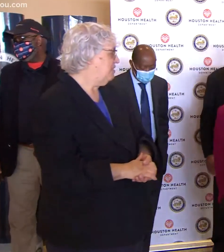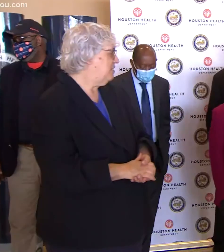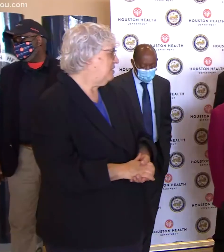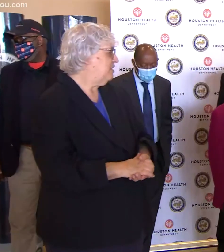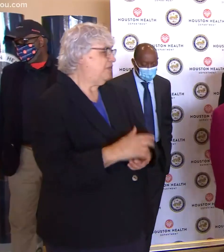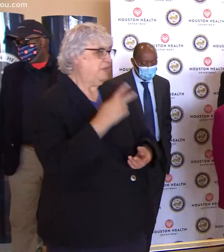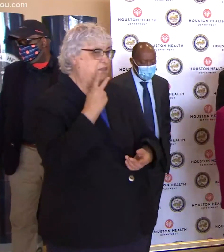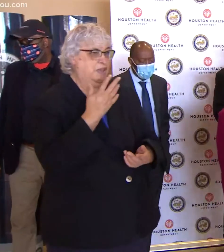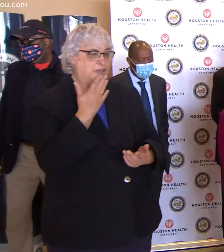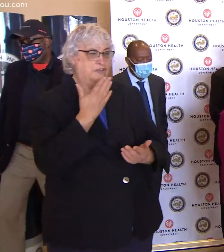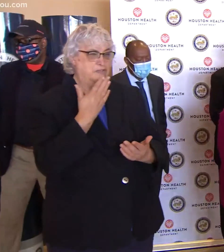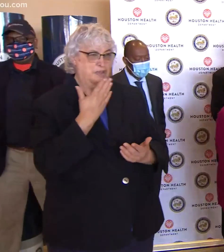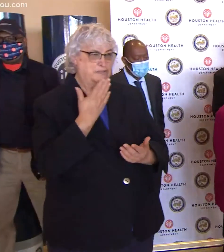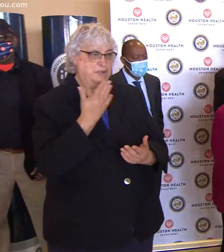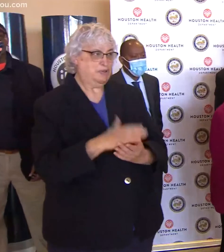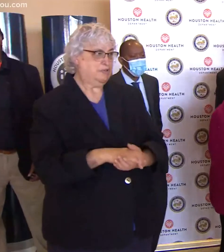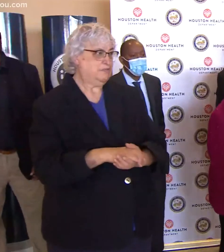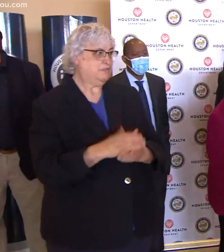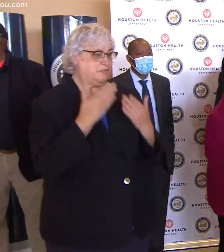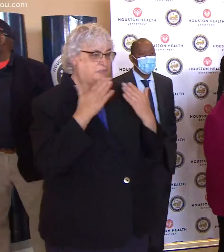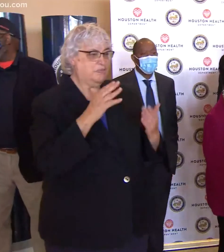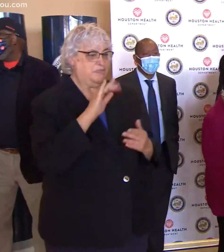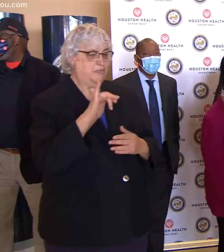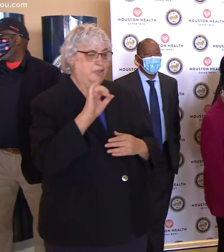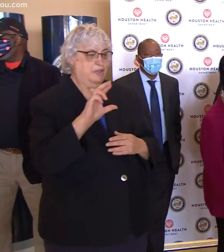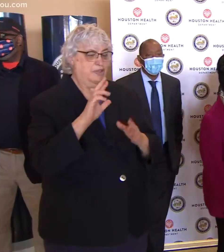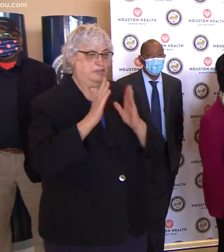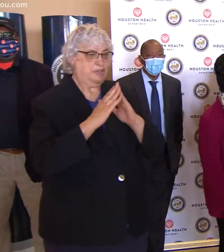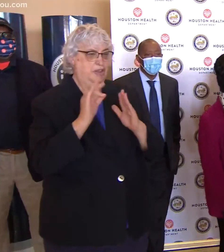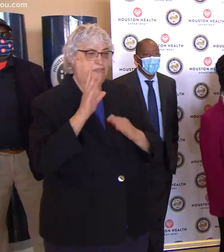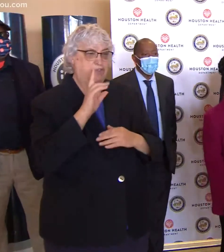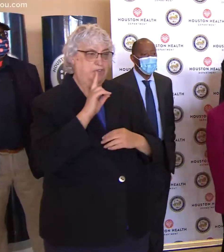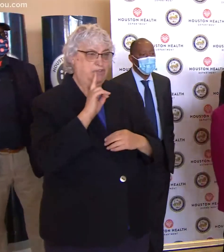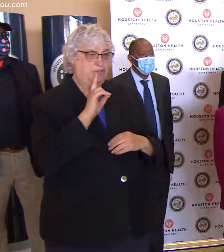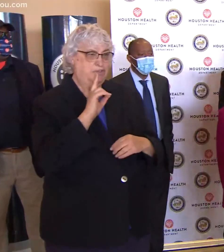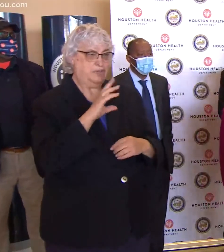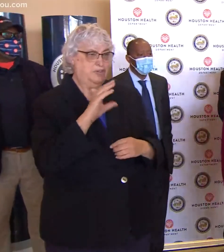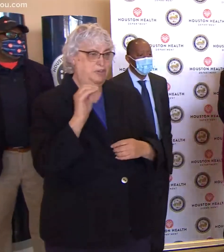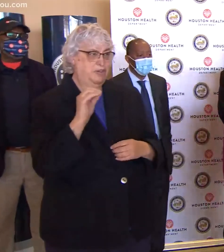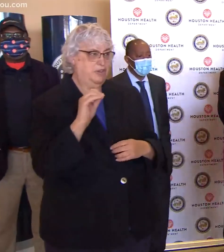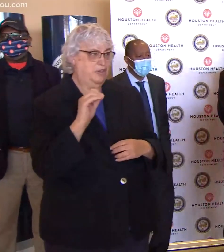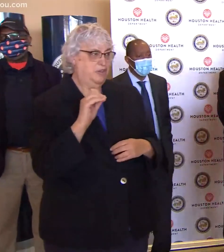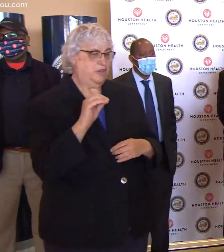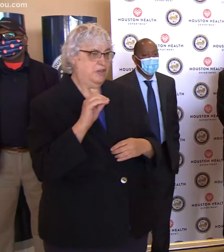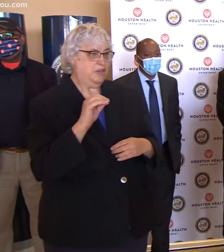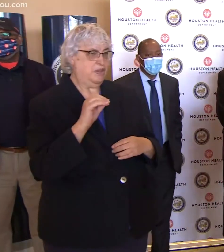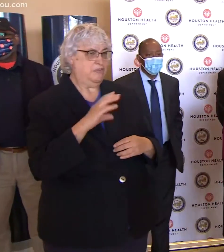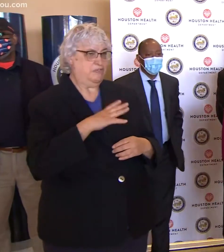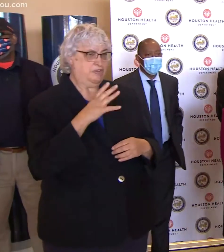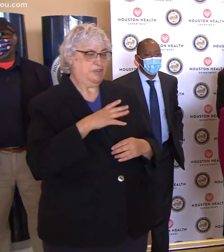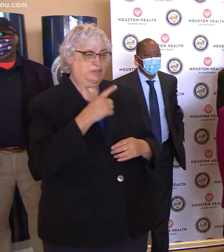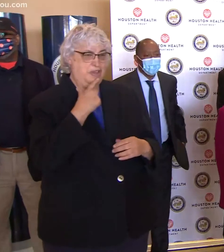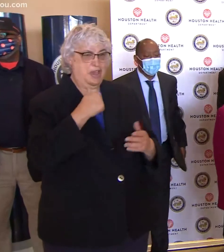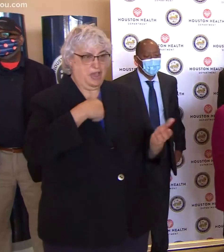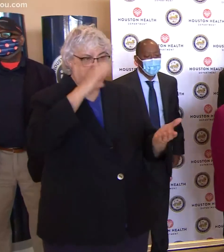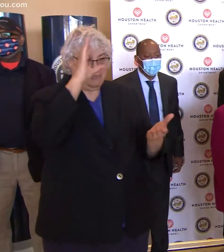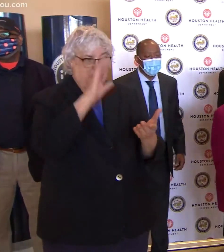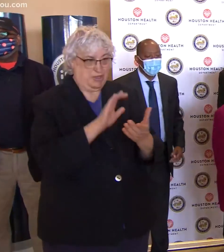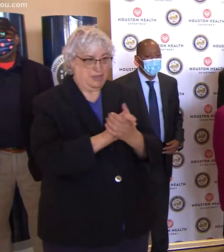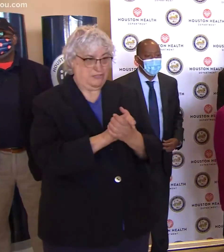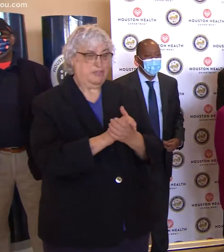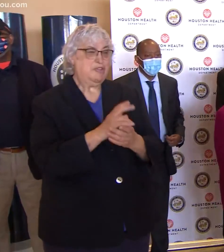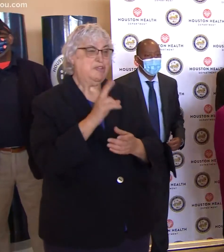Thank you very much. Let me thank the mayor of the city of Houston and officially say that I believe